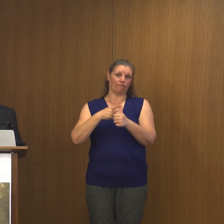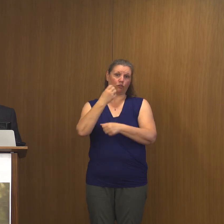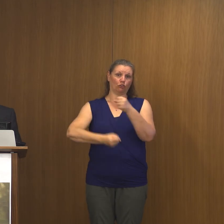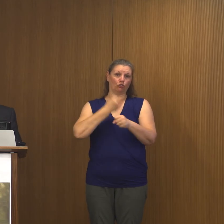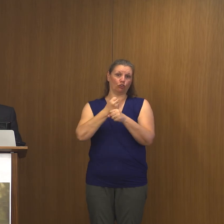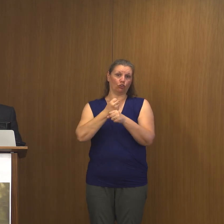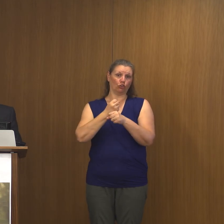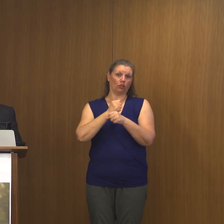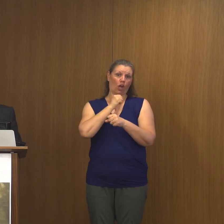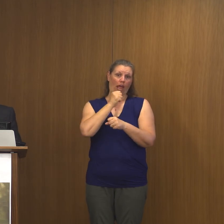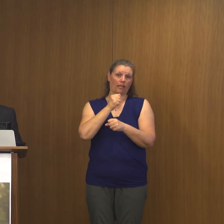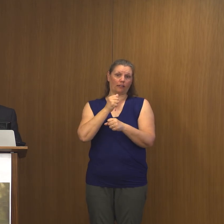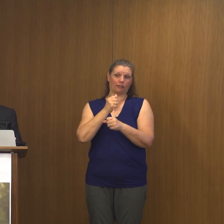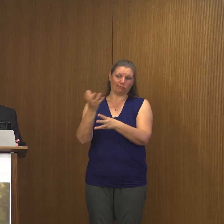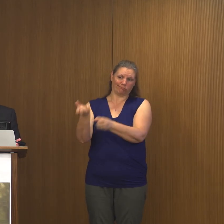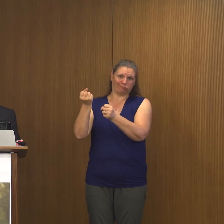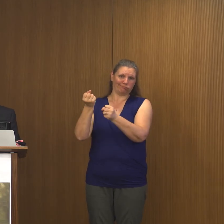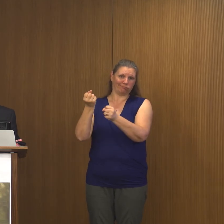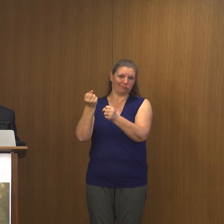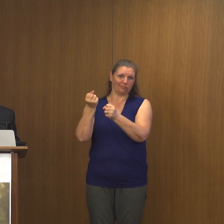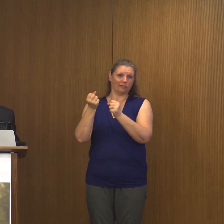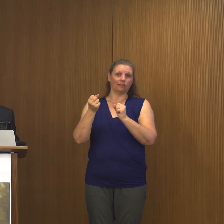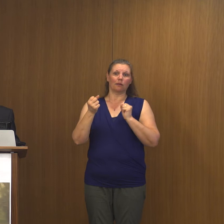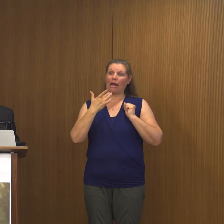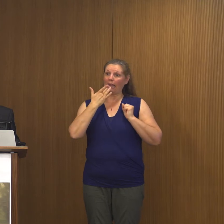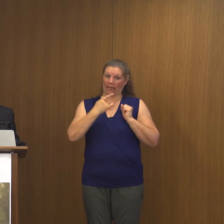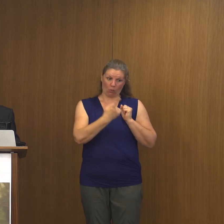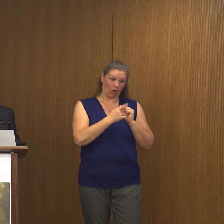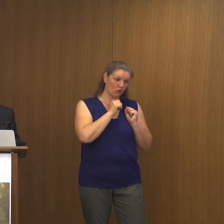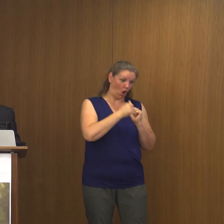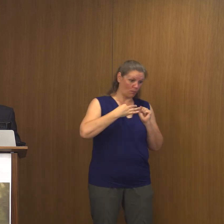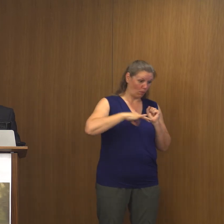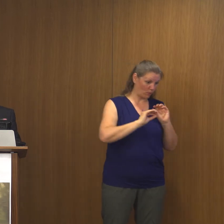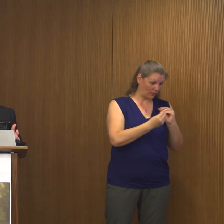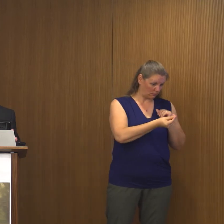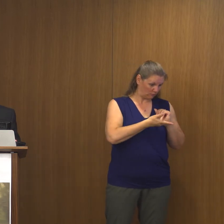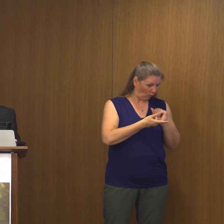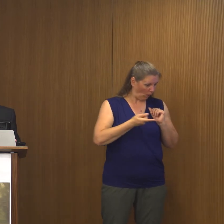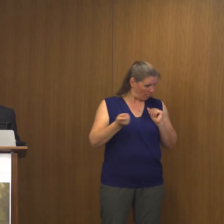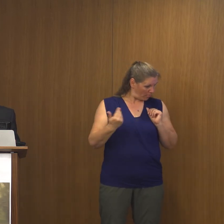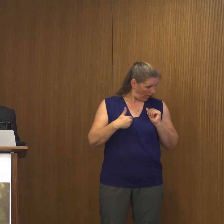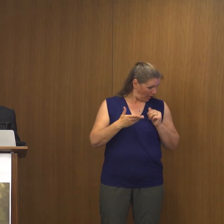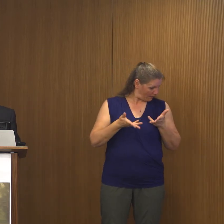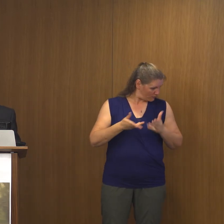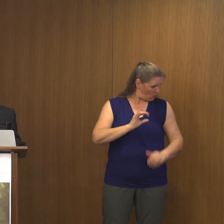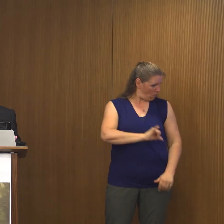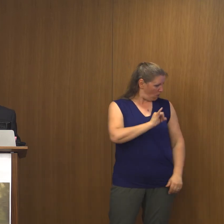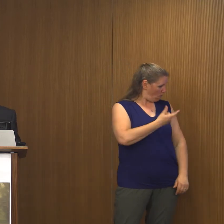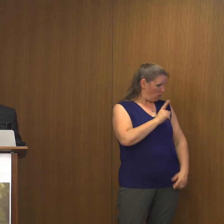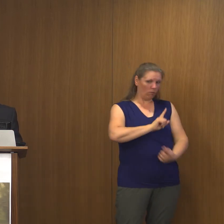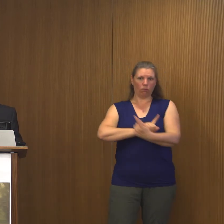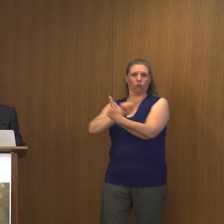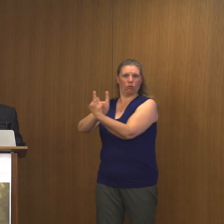post-secondary education. So it was a local nonprofit that actually discussed this with me and prompted my exploration of this with